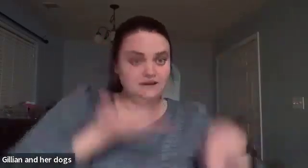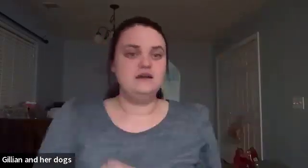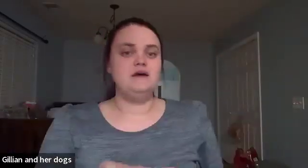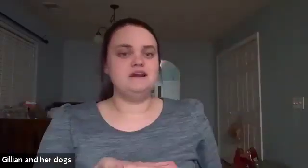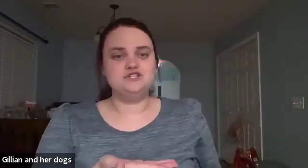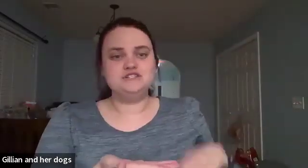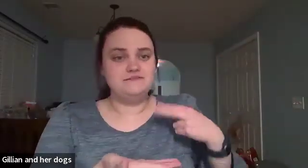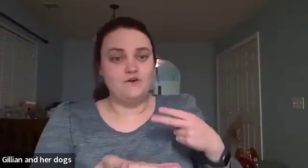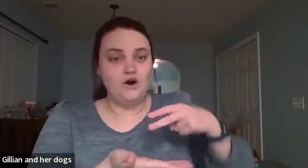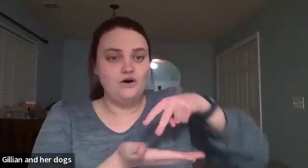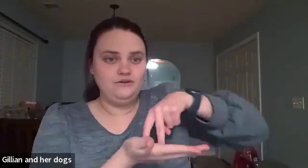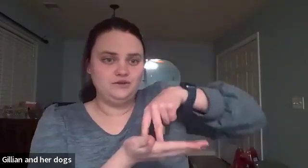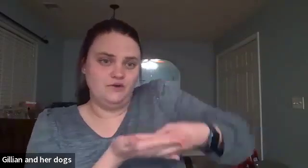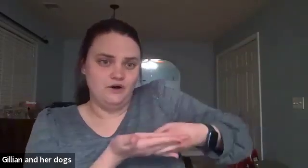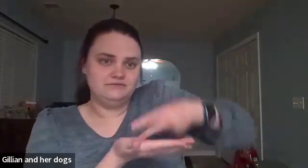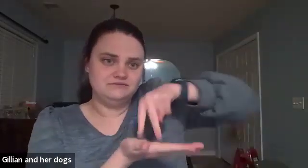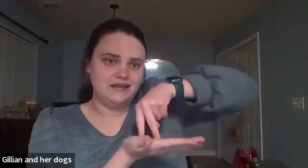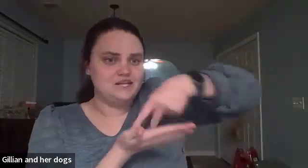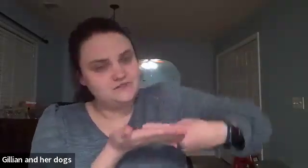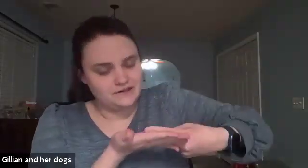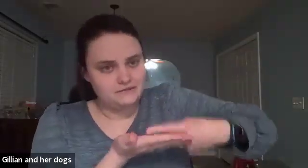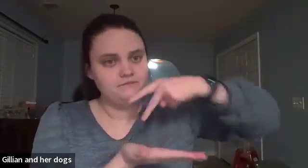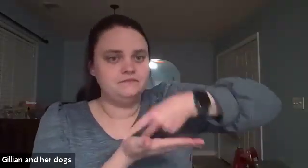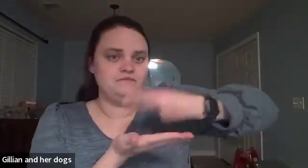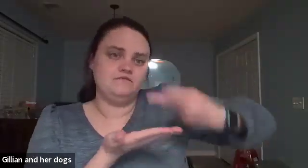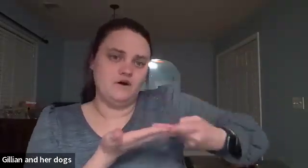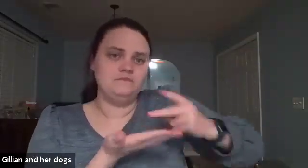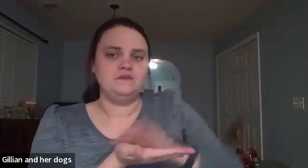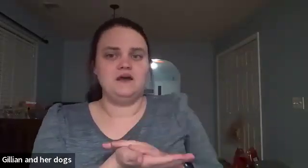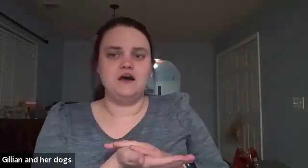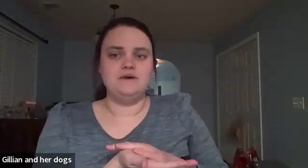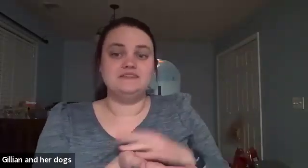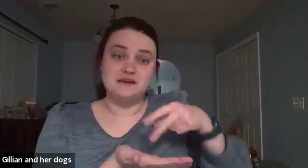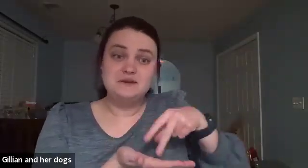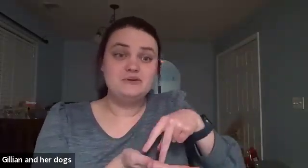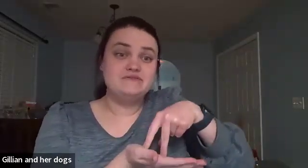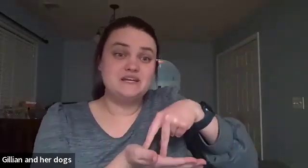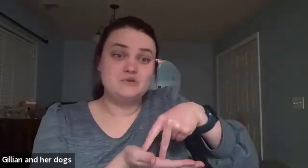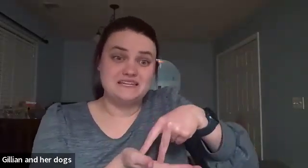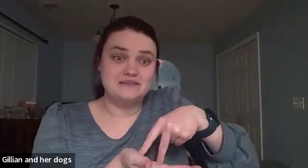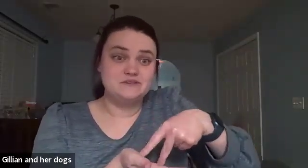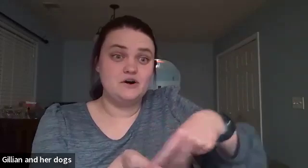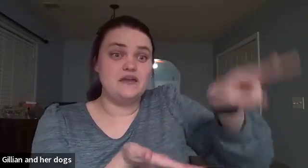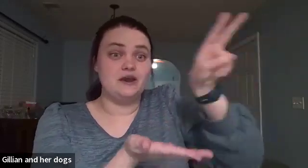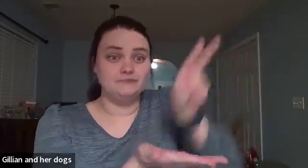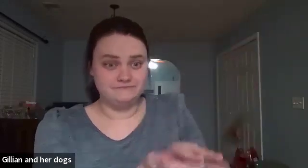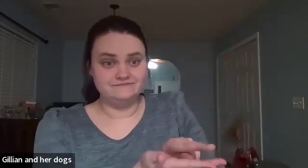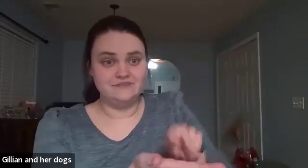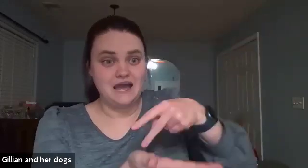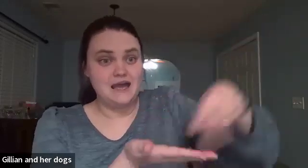height, but if you just like fall, you fall. Like I just fell down. Fall. And then some people have even done where they slipped and fall, they go,